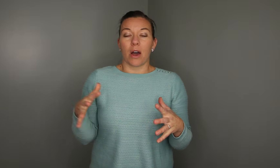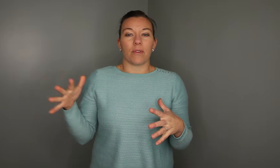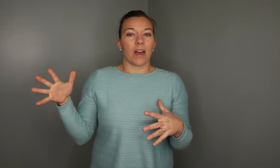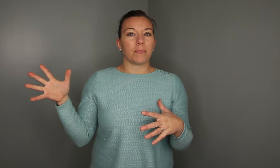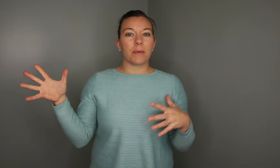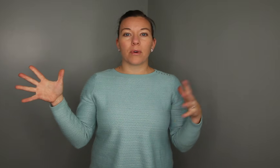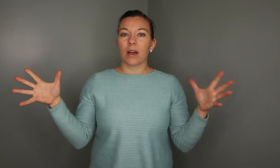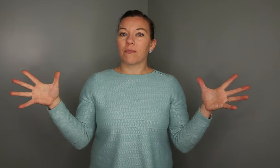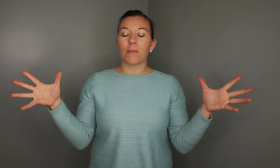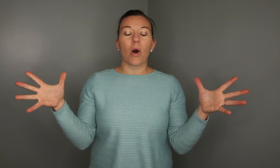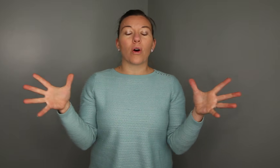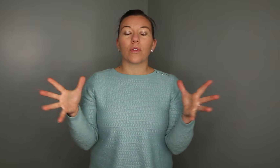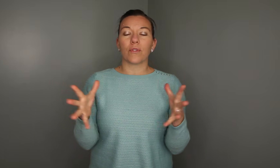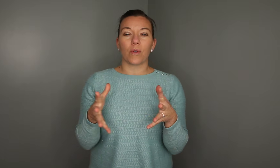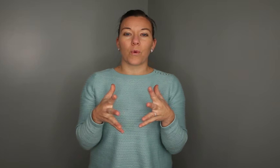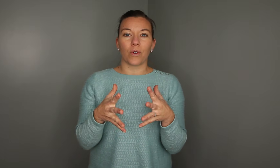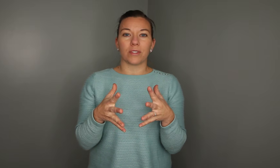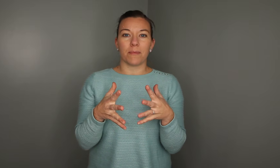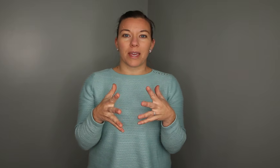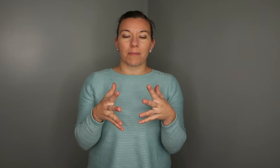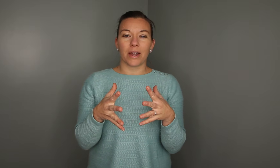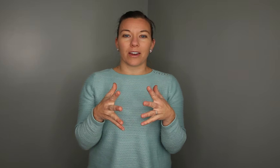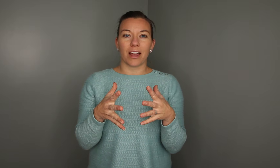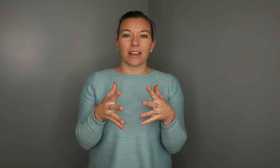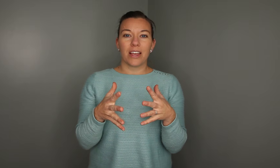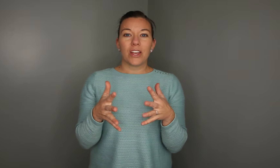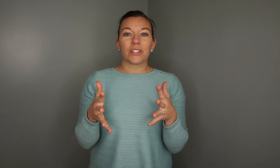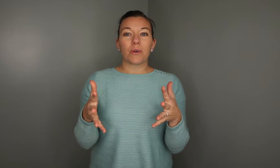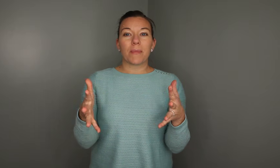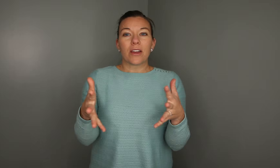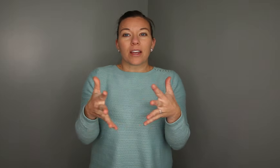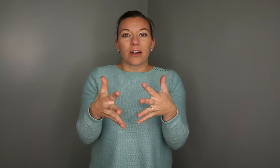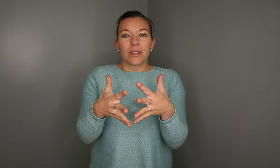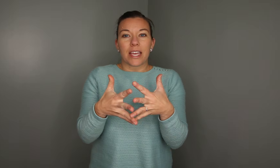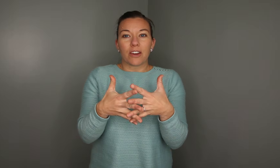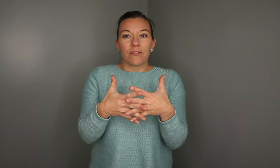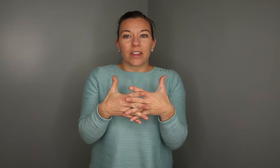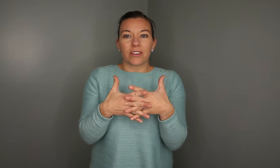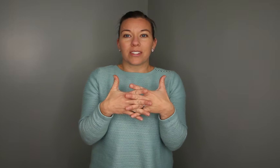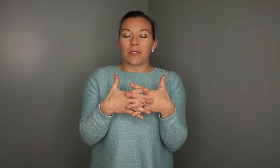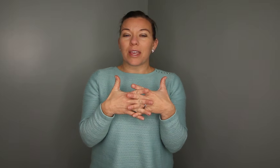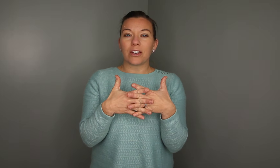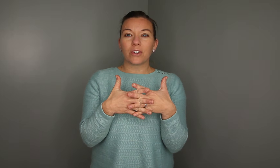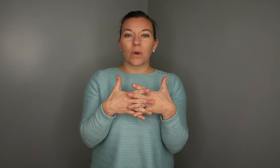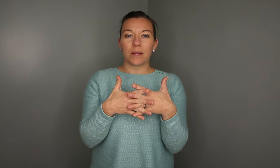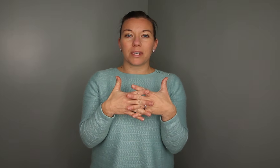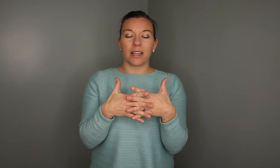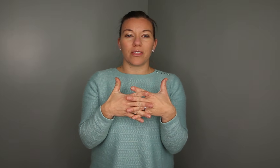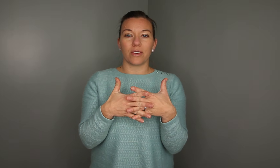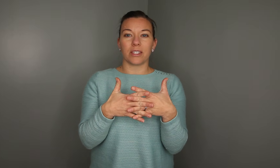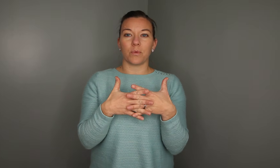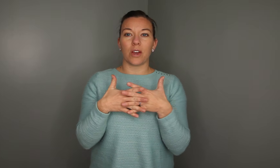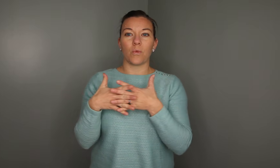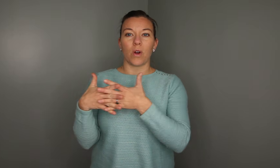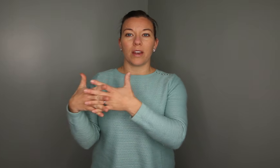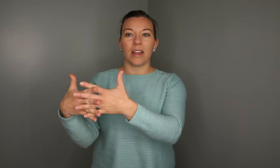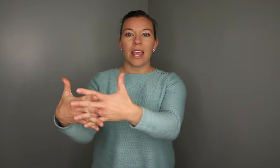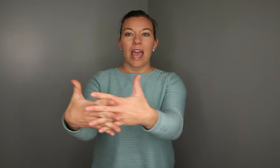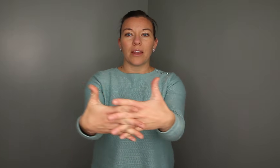We've had people come from all over the world to make America. So America, we take our fingers, we intertwine them together because we are one, and we